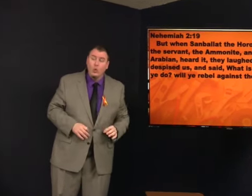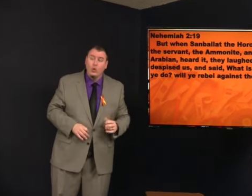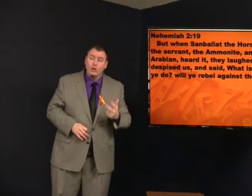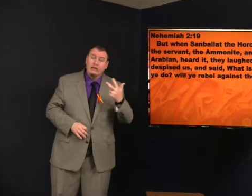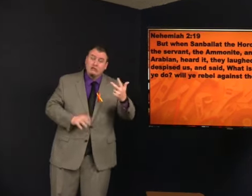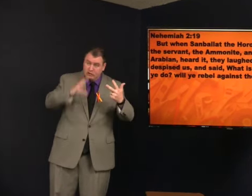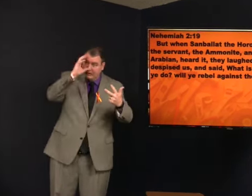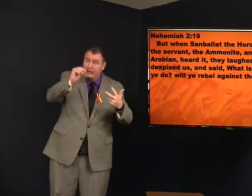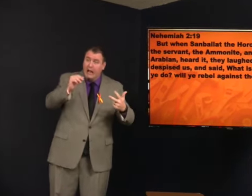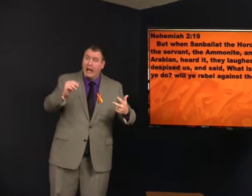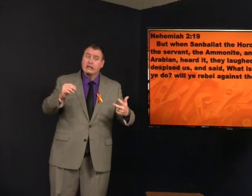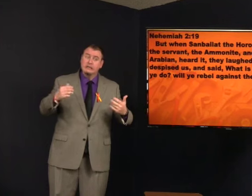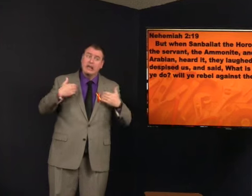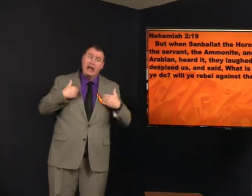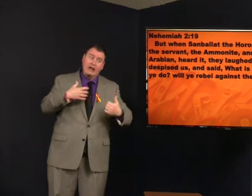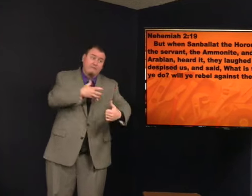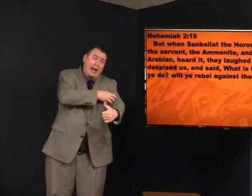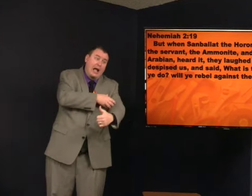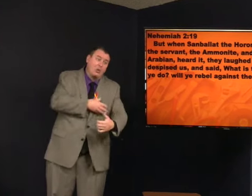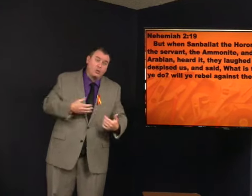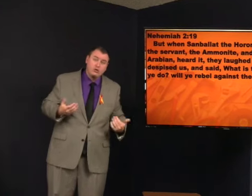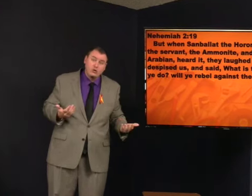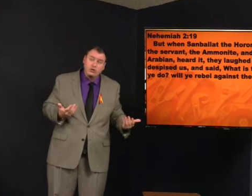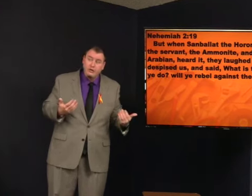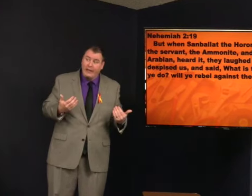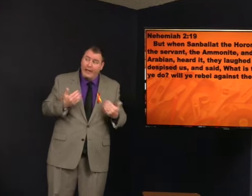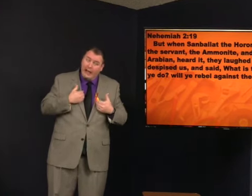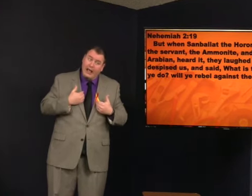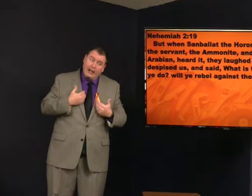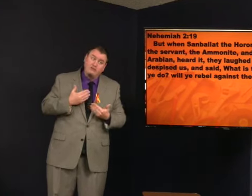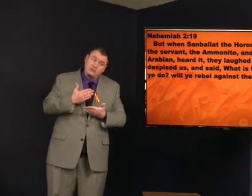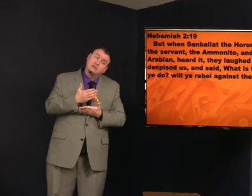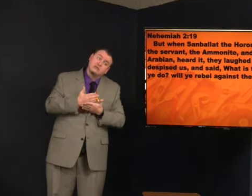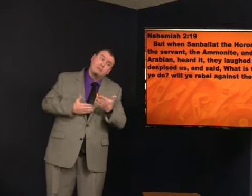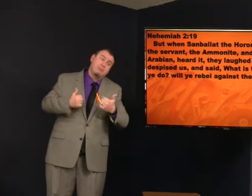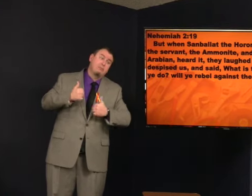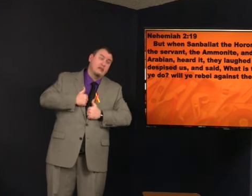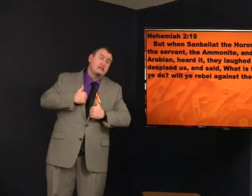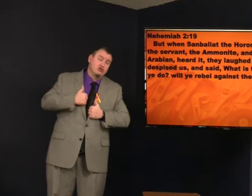of this area. These three guys, they have power. They have some